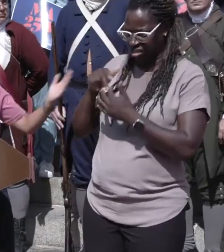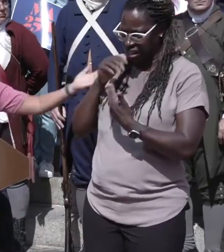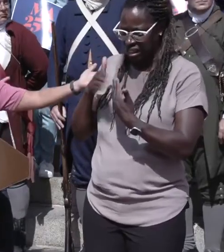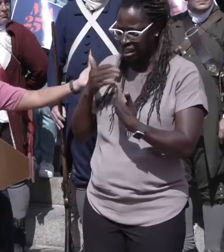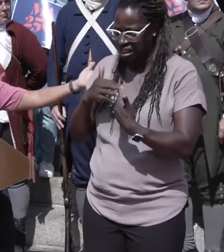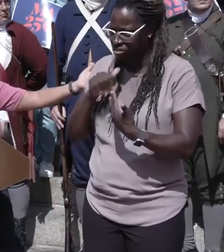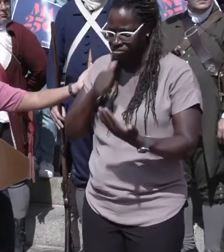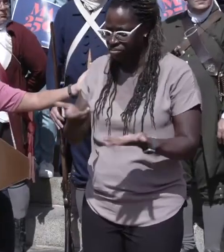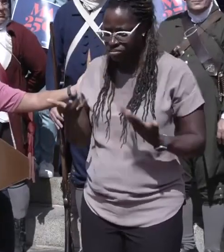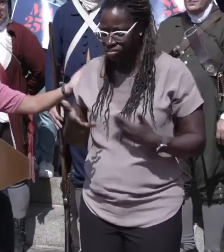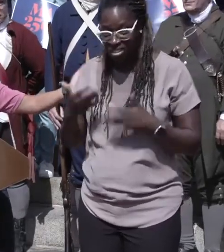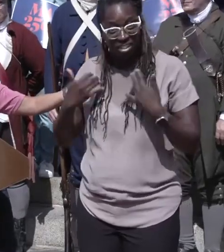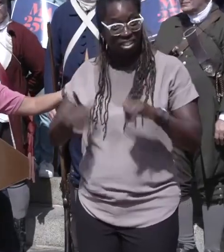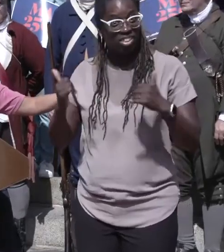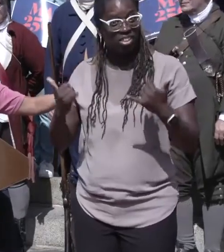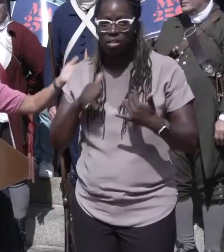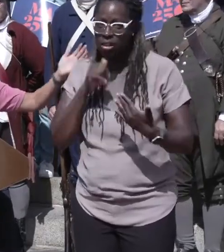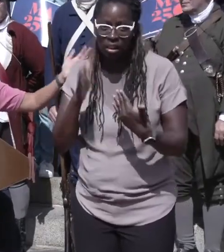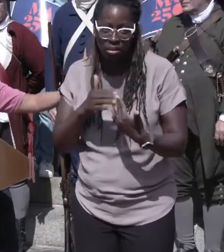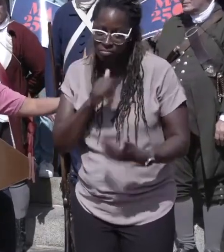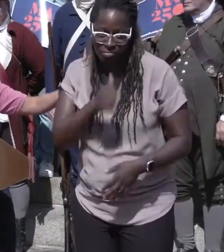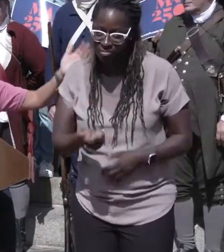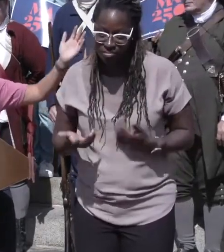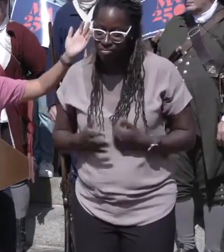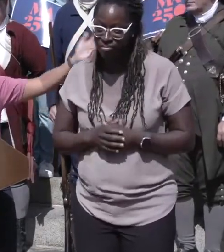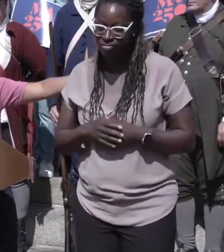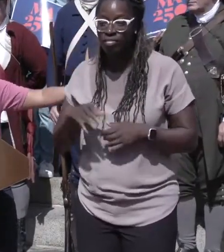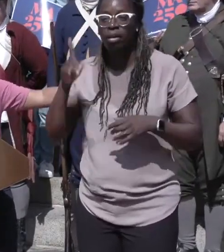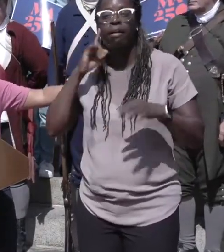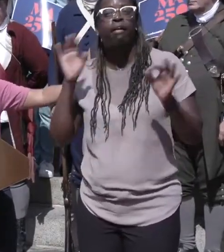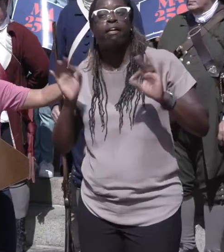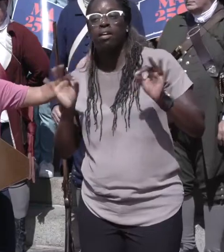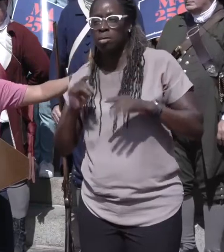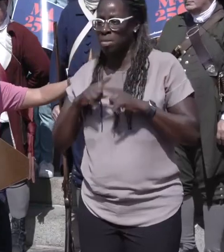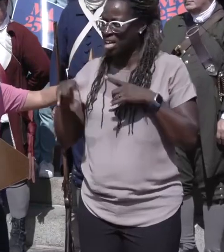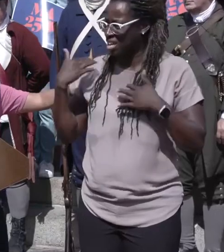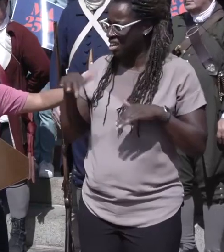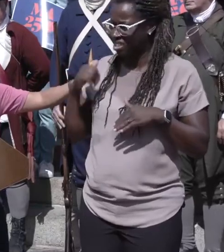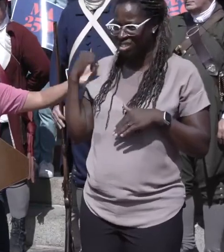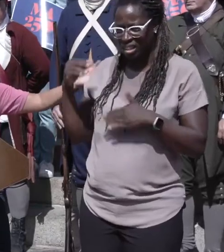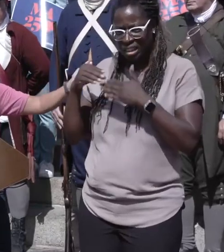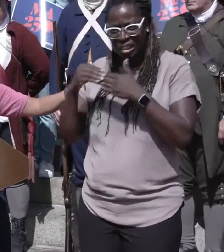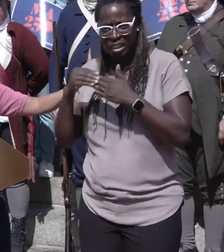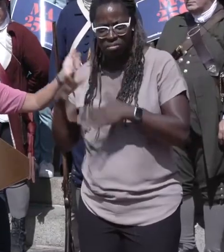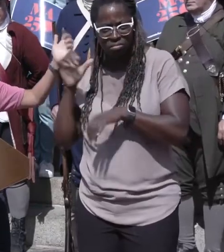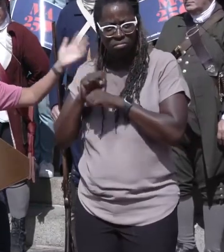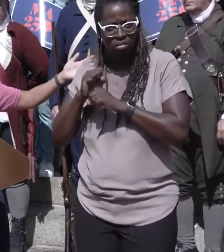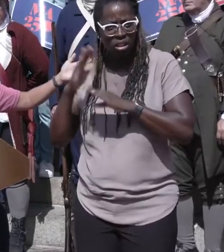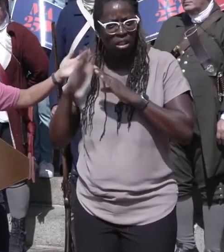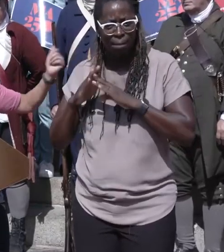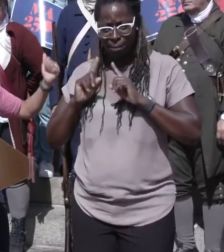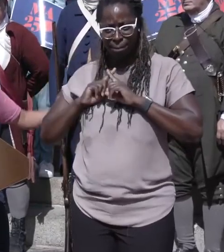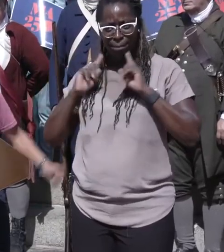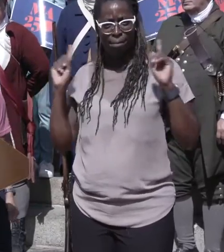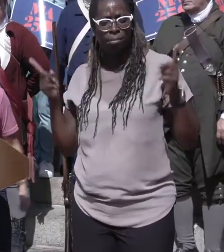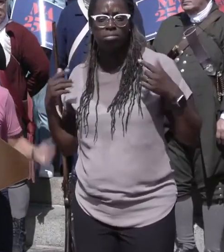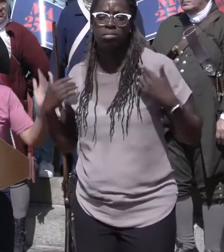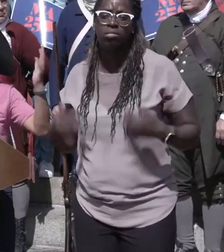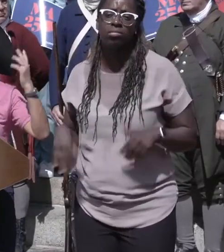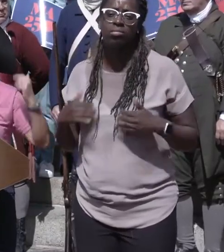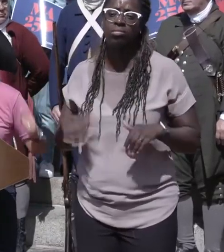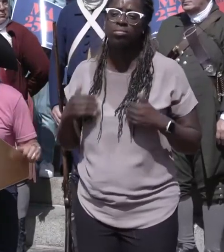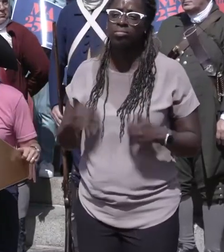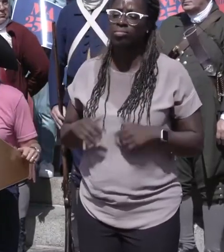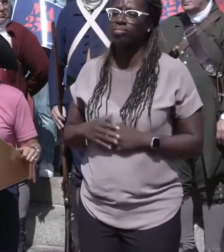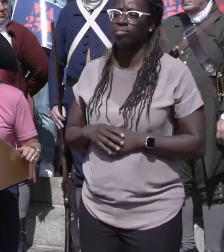mayor, and we have the best team leading these celebrations with Sarah Stanton and with Kate Fox, our director of tourism, and Sheila leading the 250th,